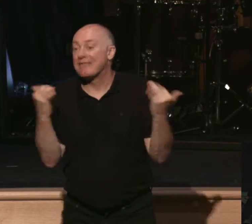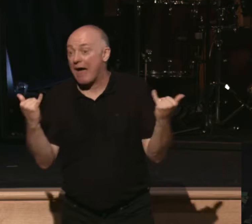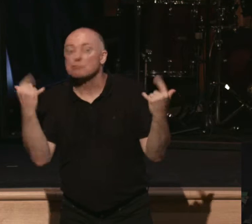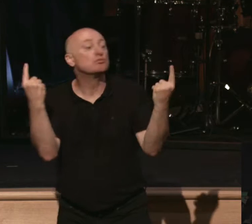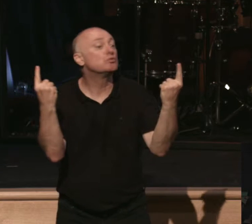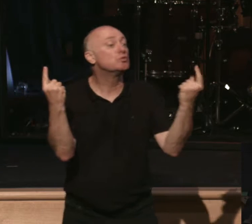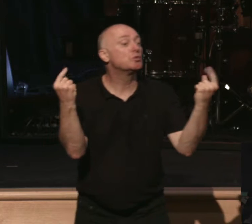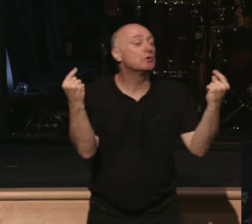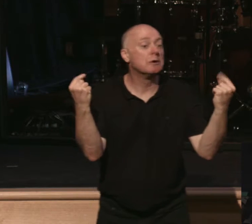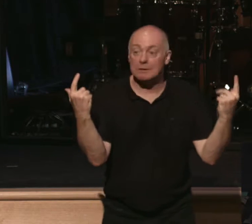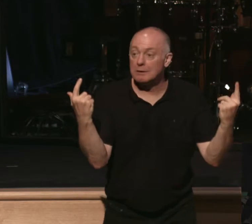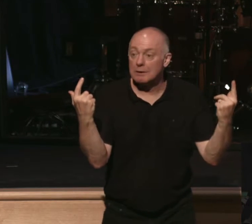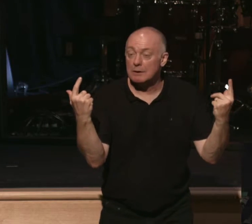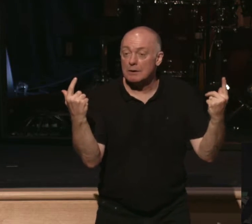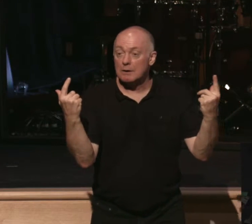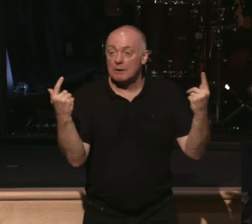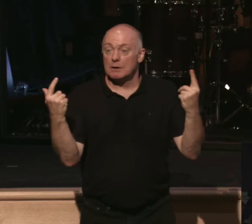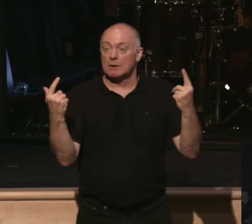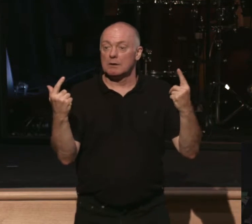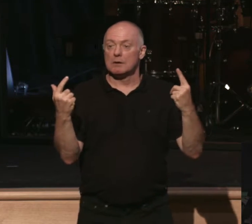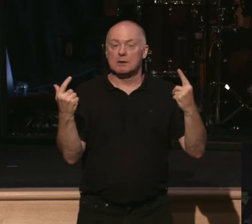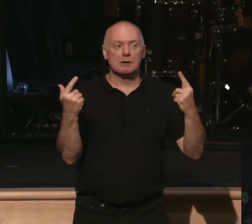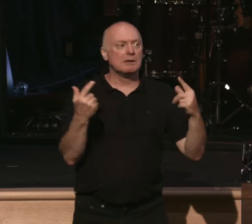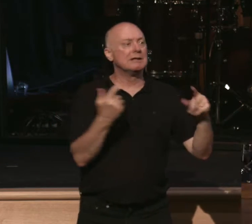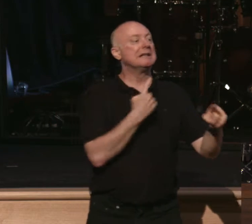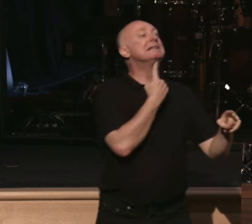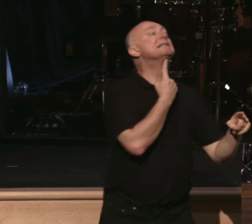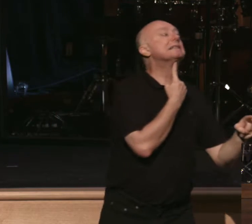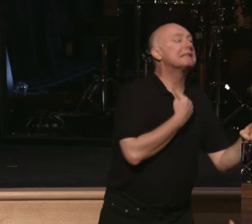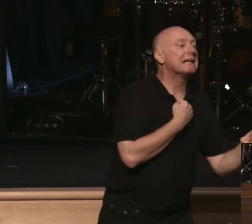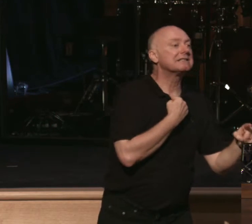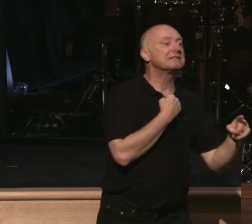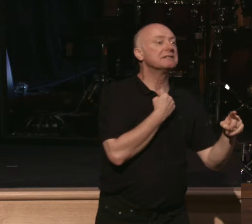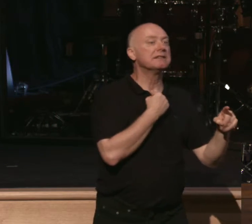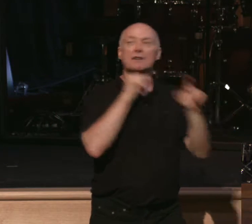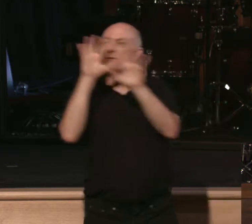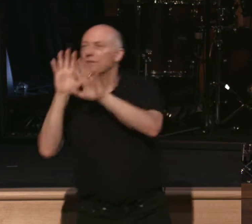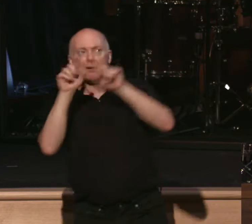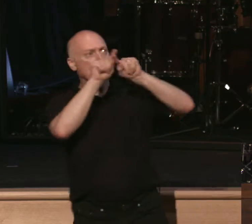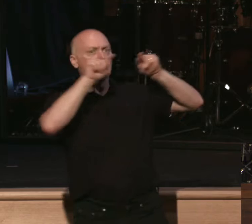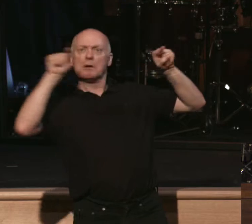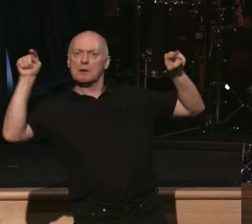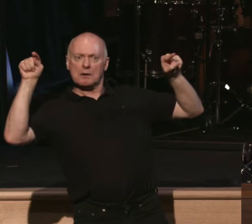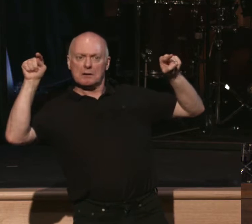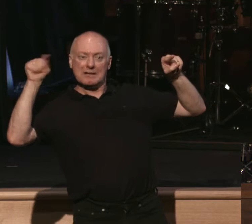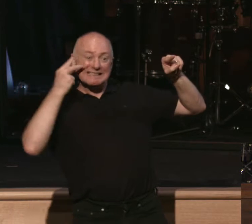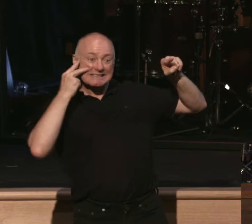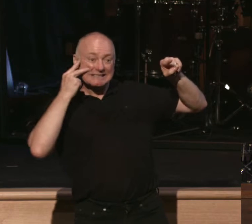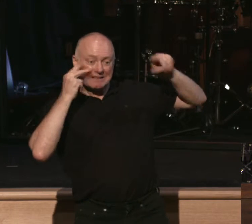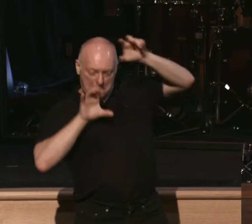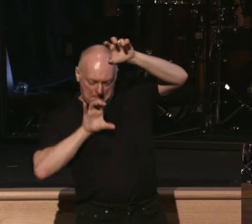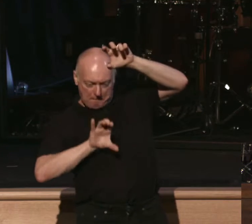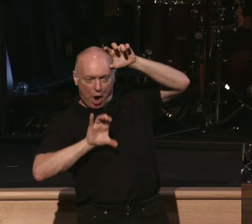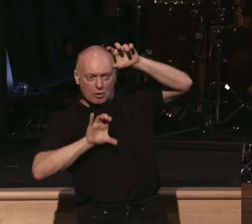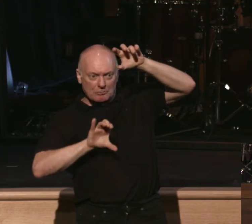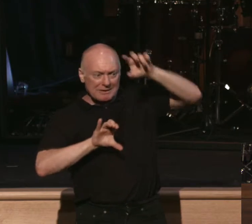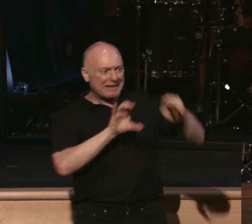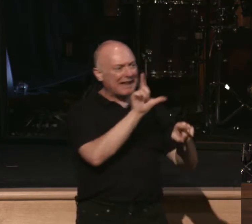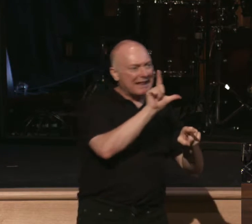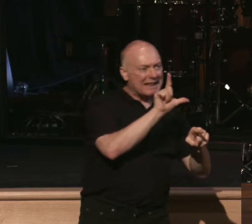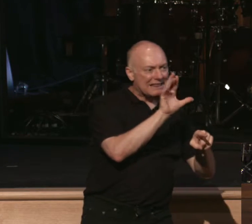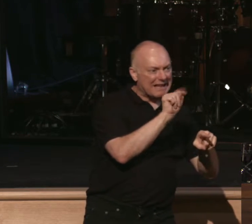do. On the lust, fear, connection sheet, you will see that there is a section at the bottom that says